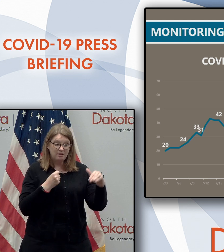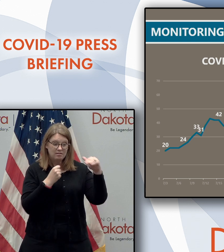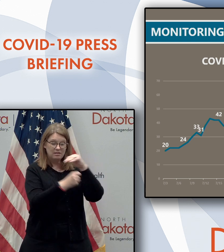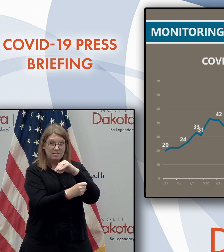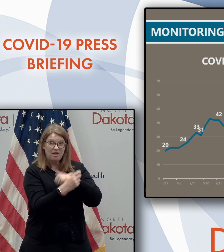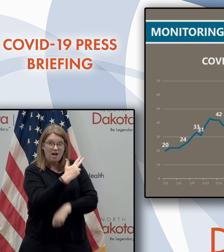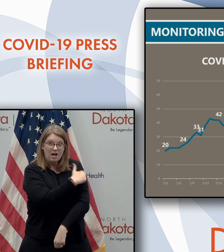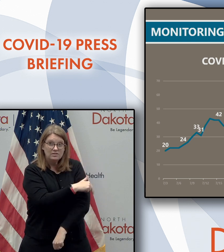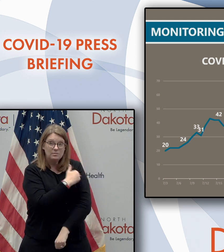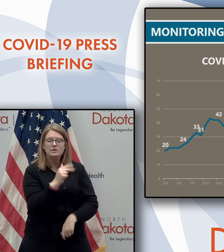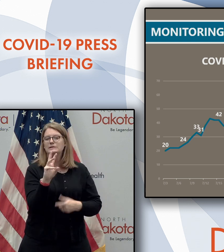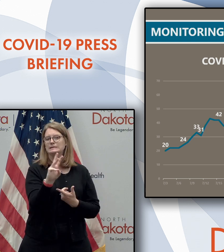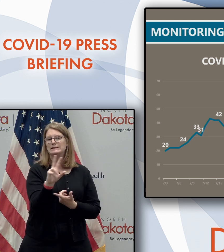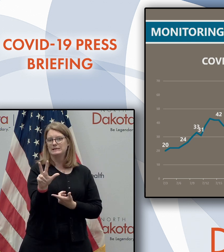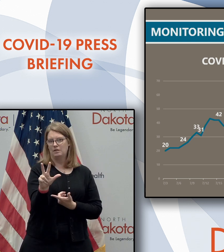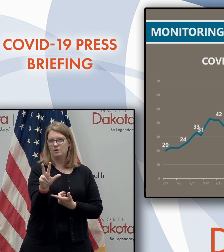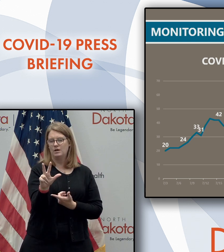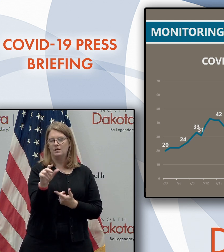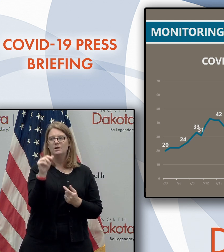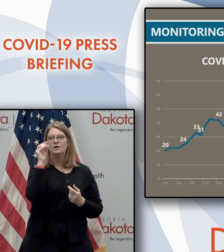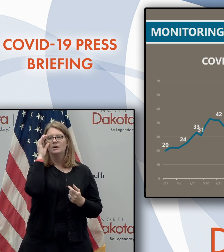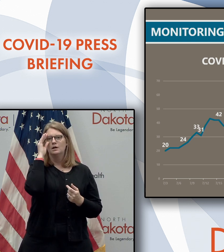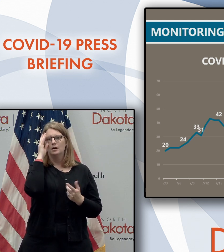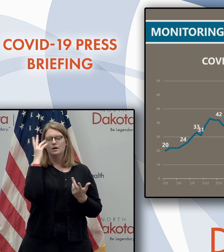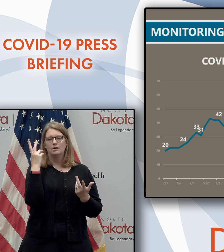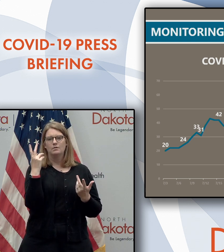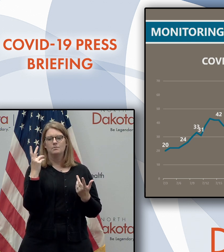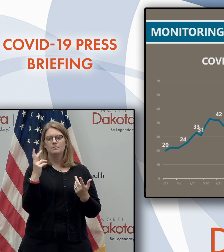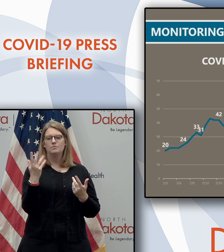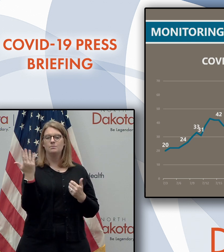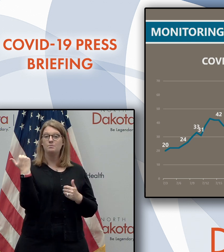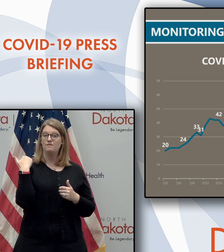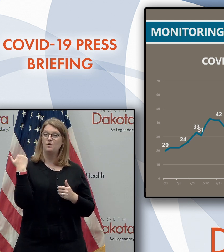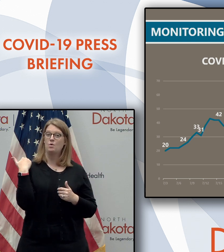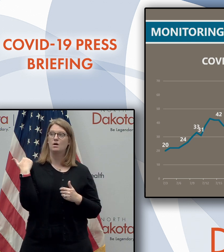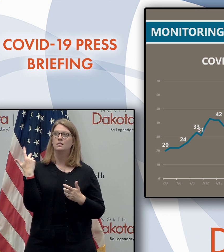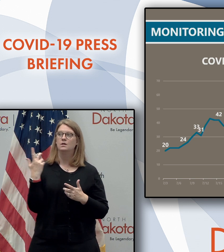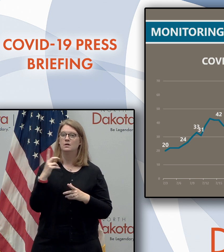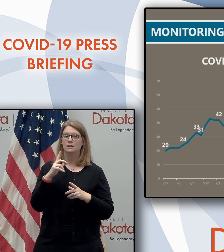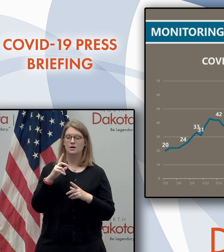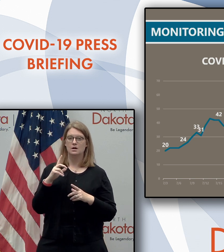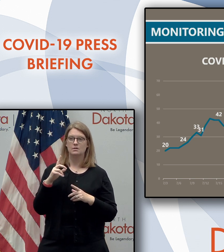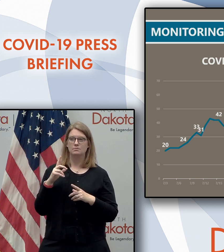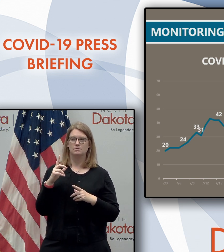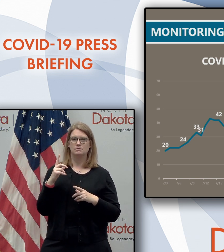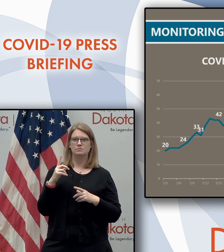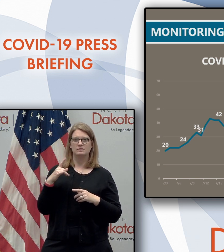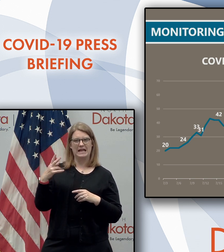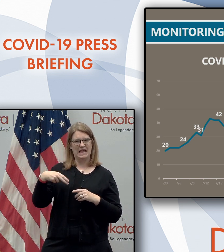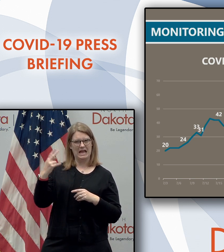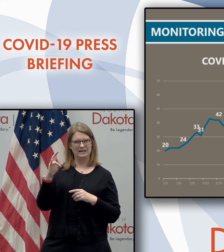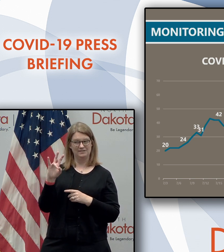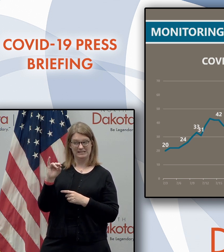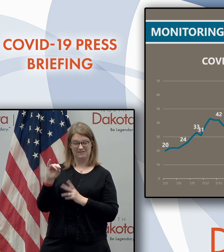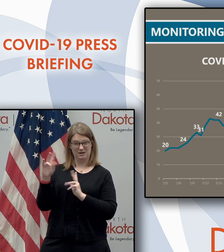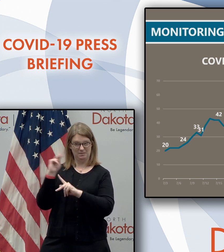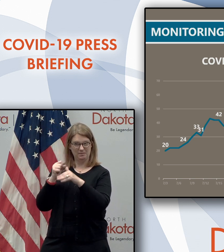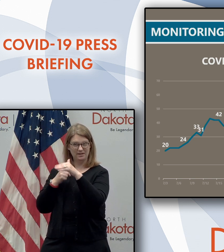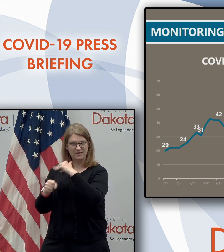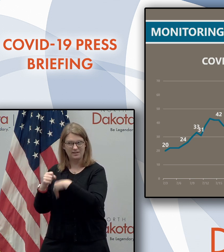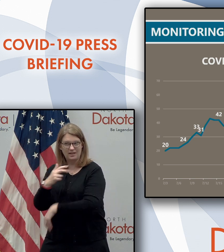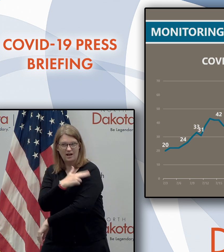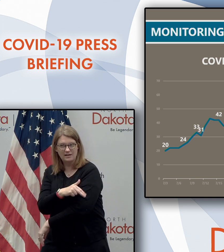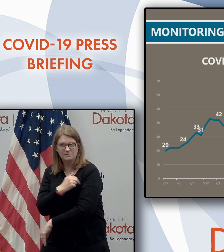cases. Some that may have tracked these numbers before know that at earlier times we had reported at one time a high of 70, at one time a high